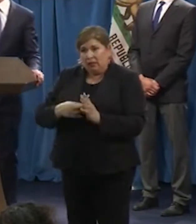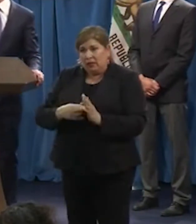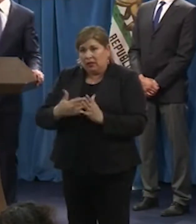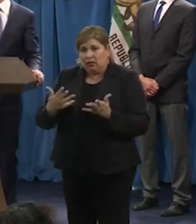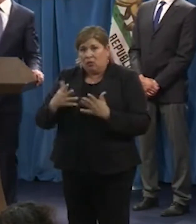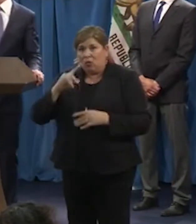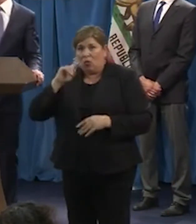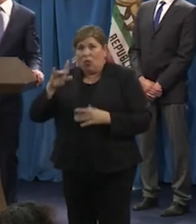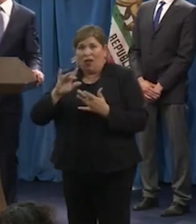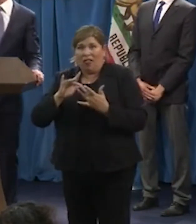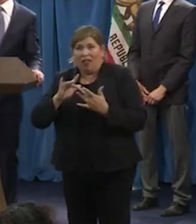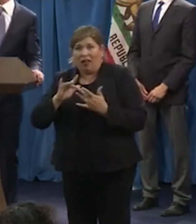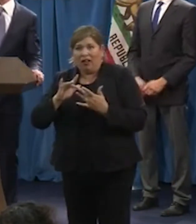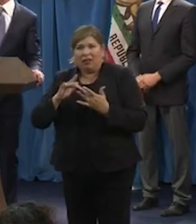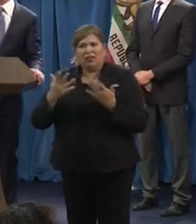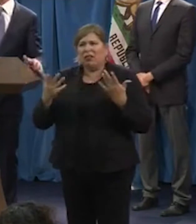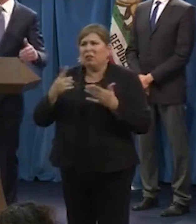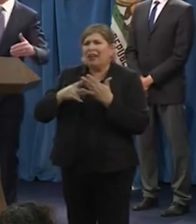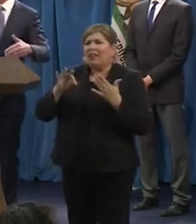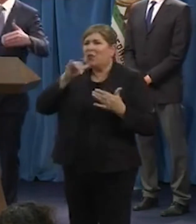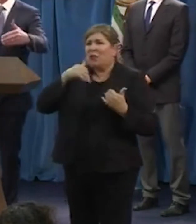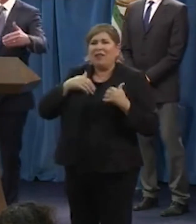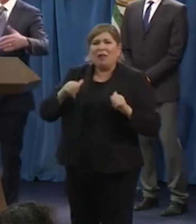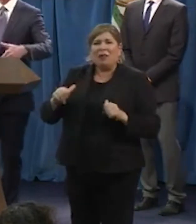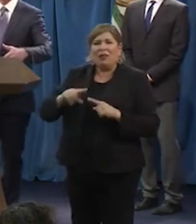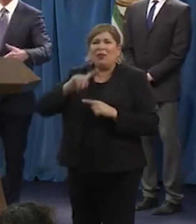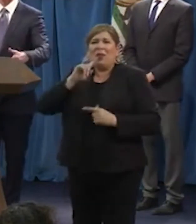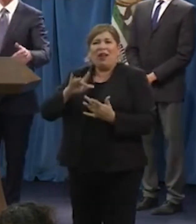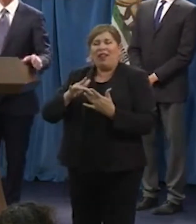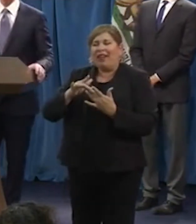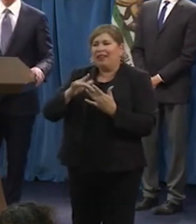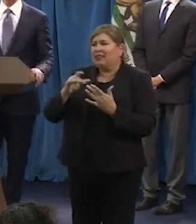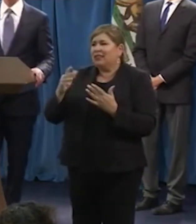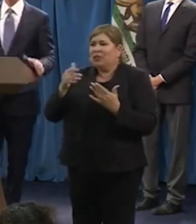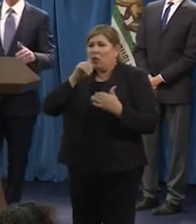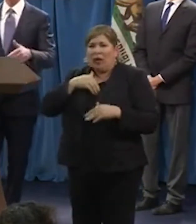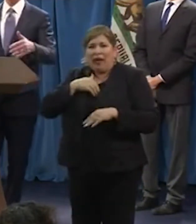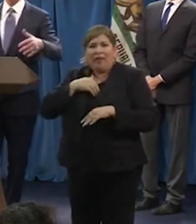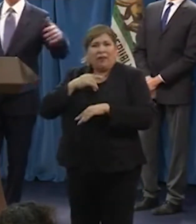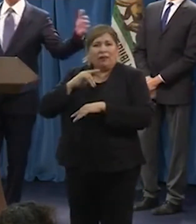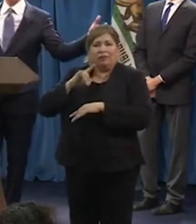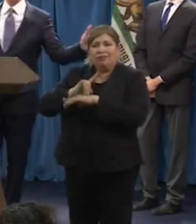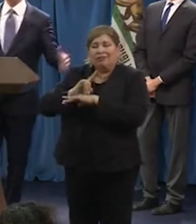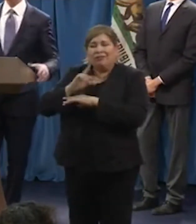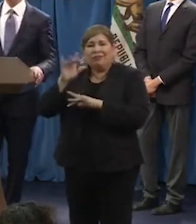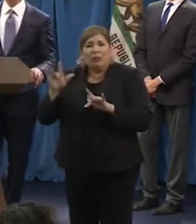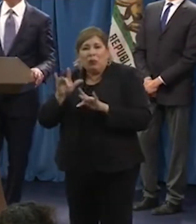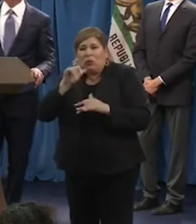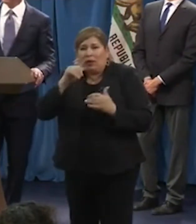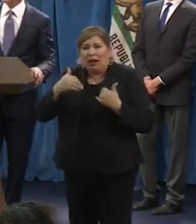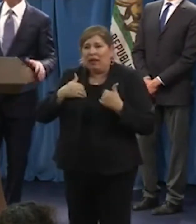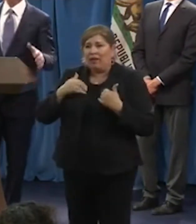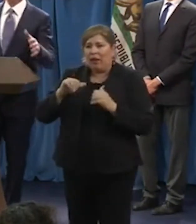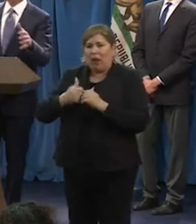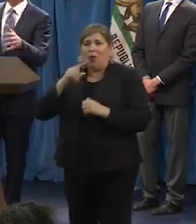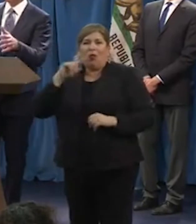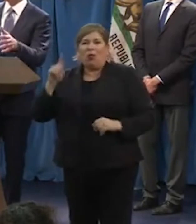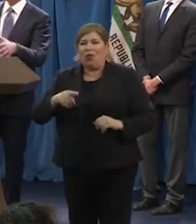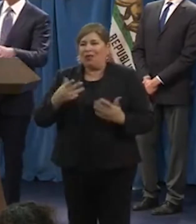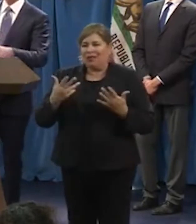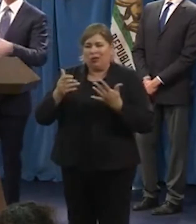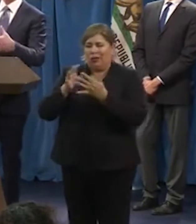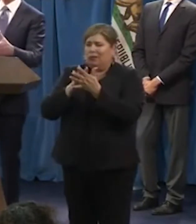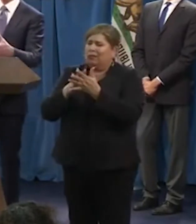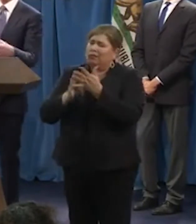online? If you don't have the capacity to do that, how do you then access those orders so you have a sense of what that need is? All of